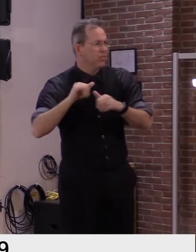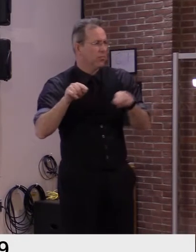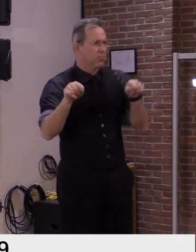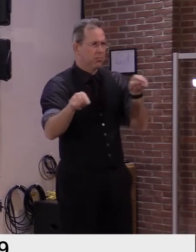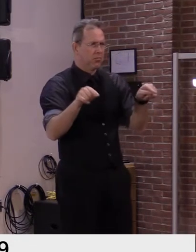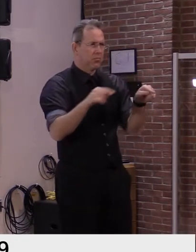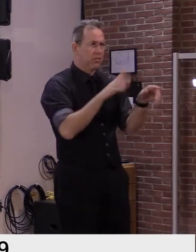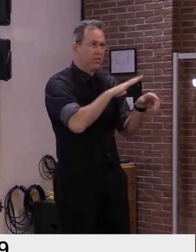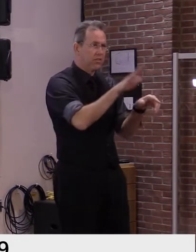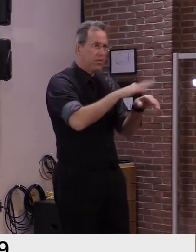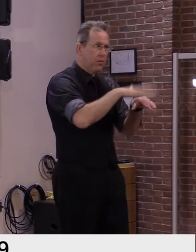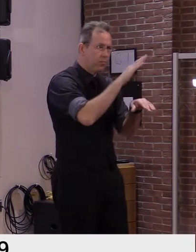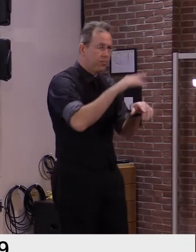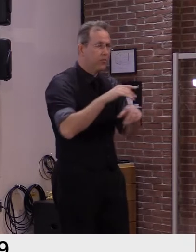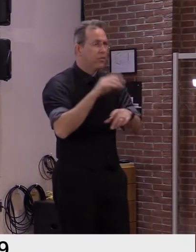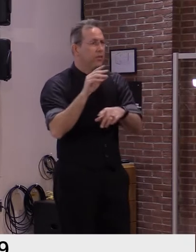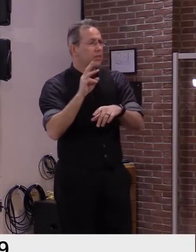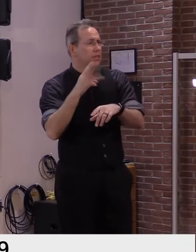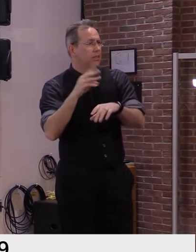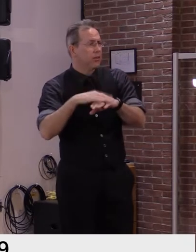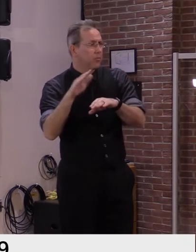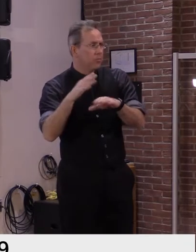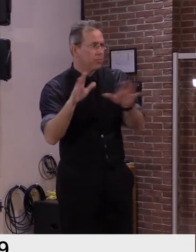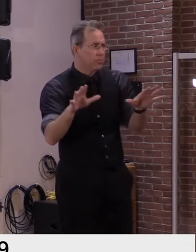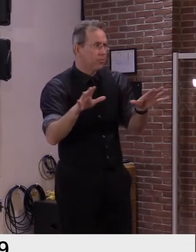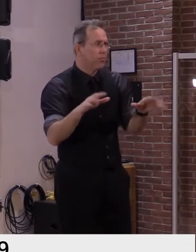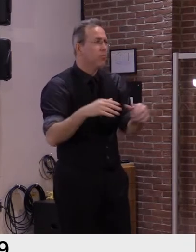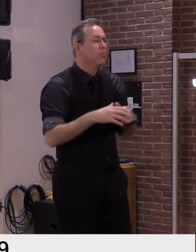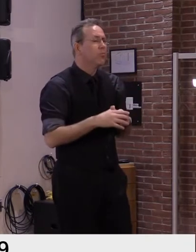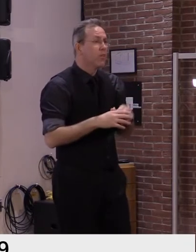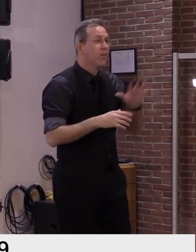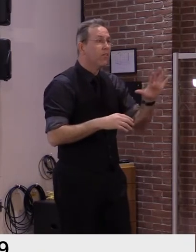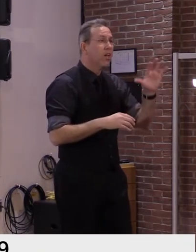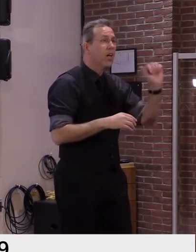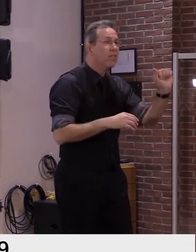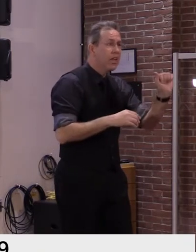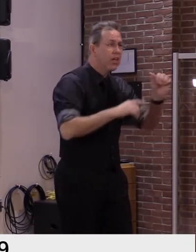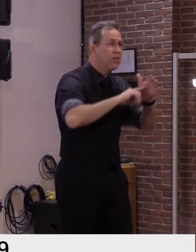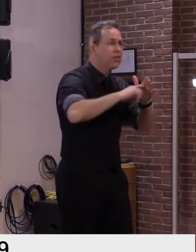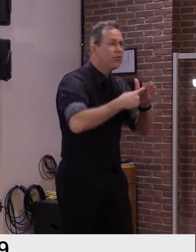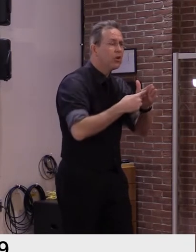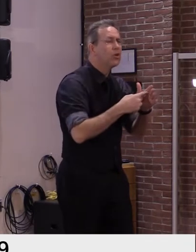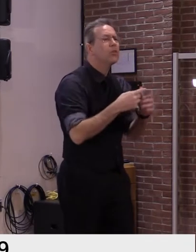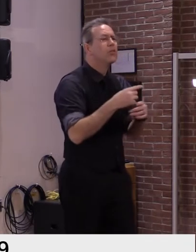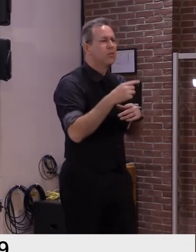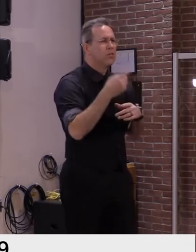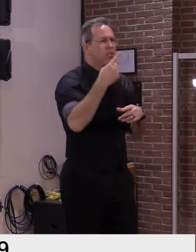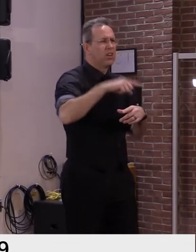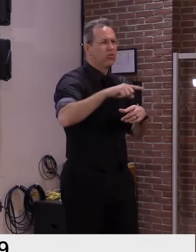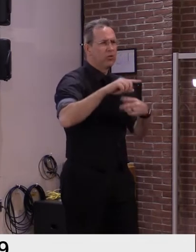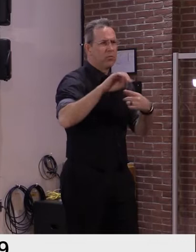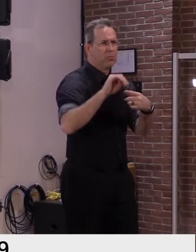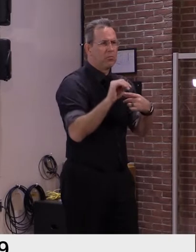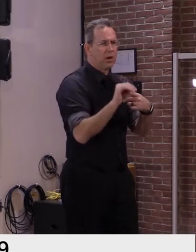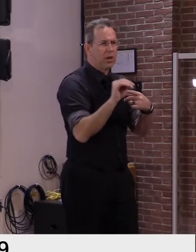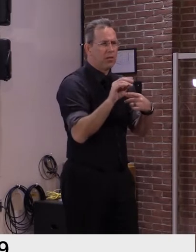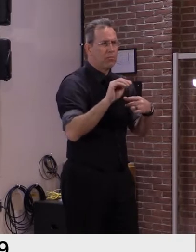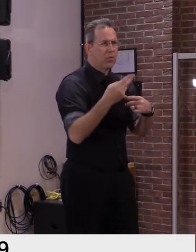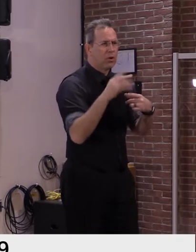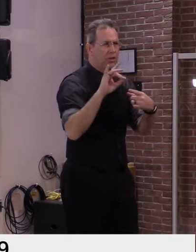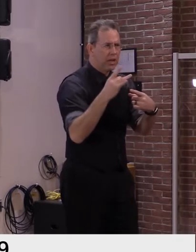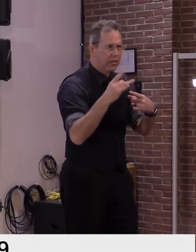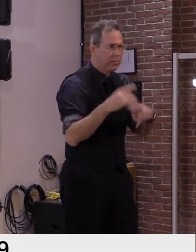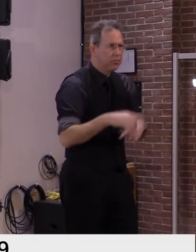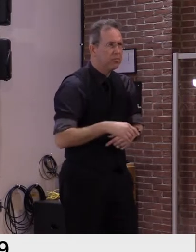at 8:15 a.m. For Phase B, registration will begin Monday, March 15th at